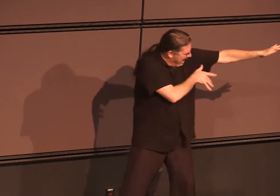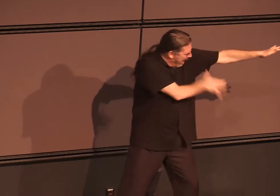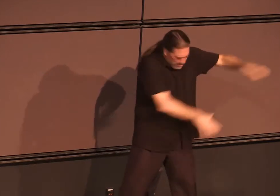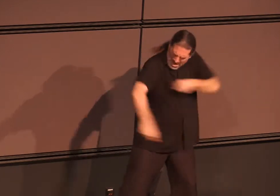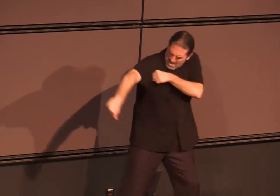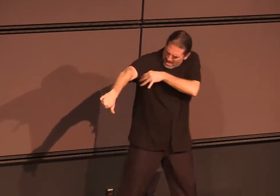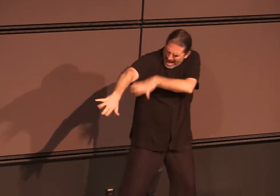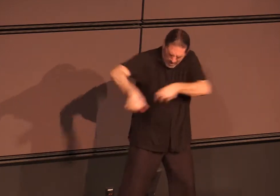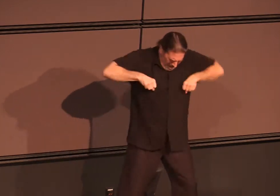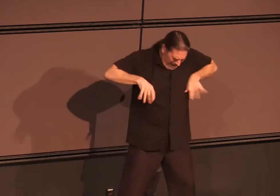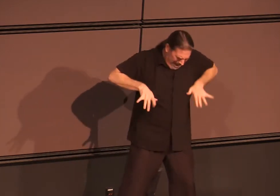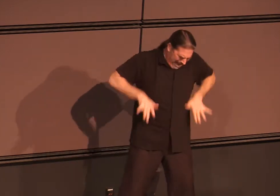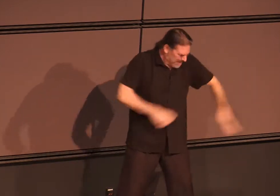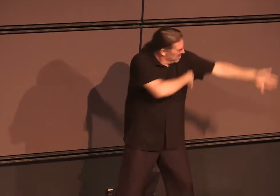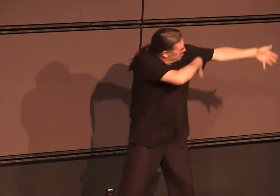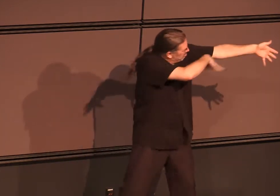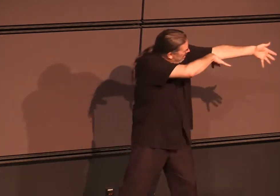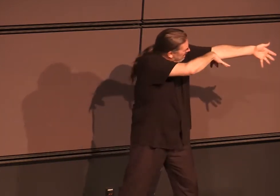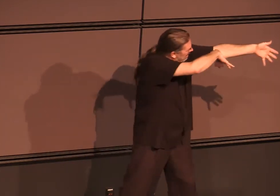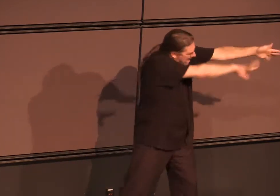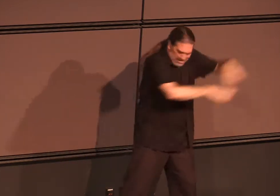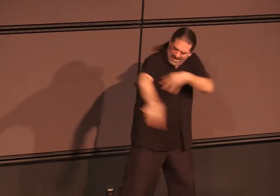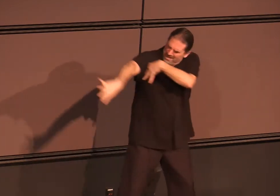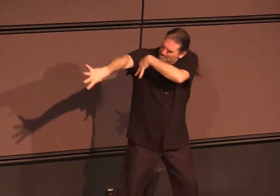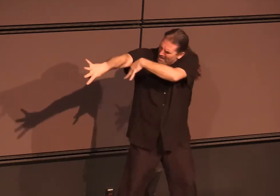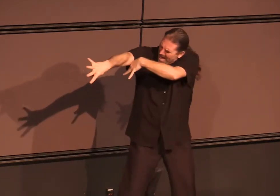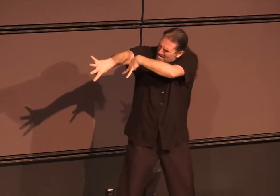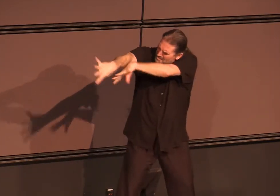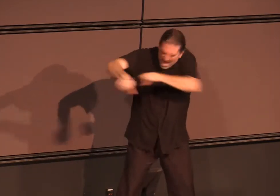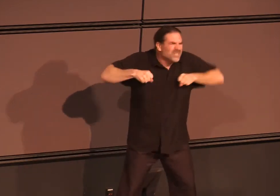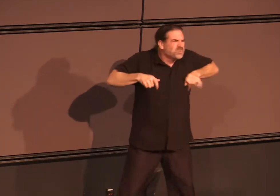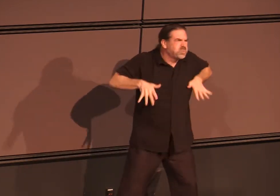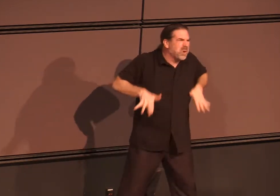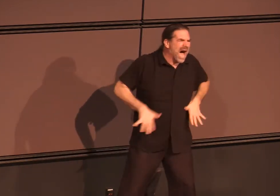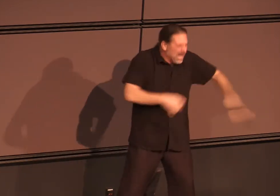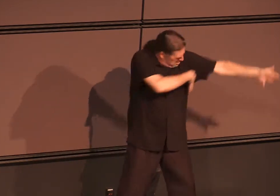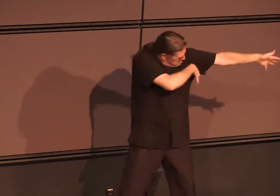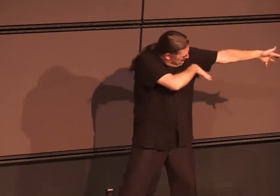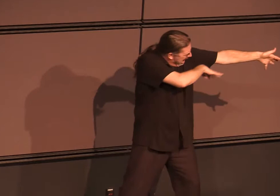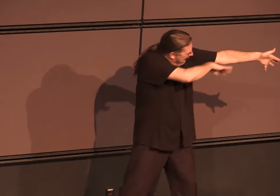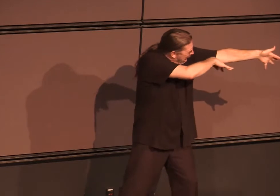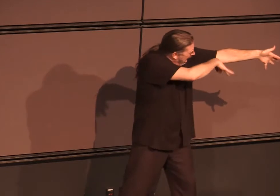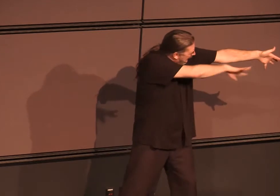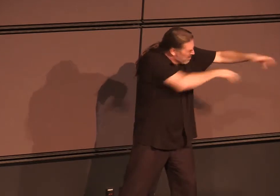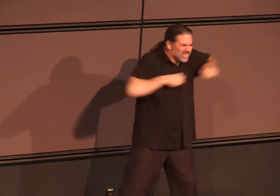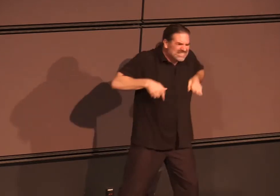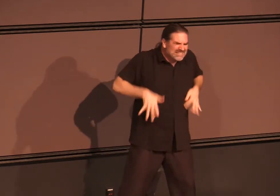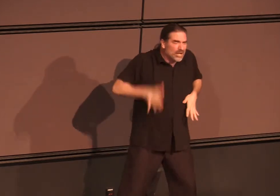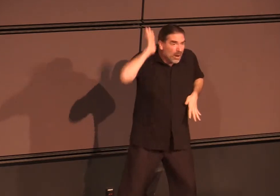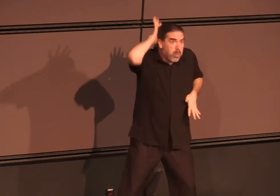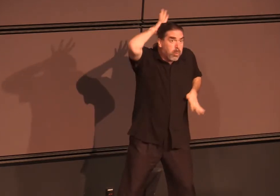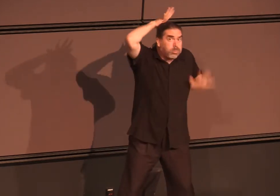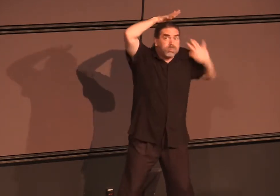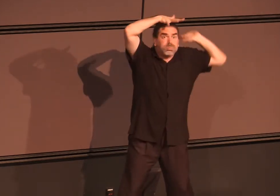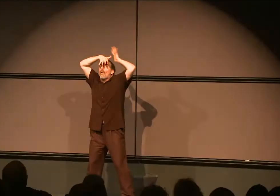sweat. It cascades, fans out, a waterfall.